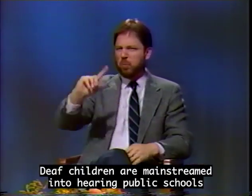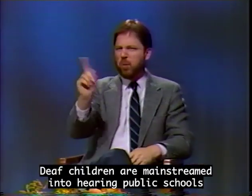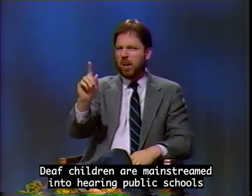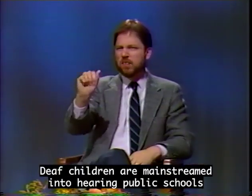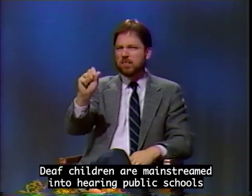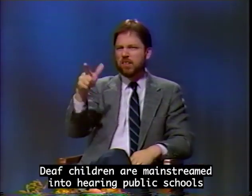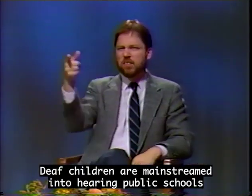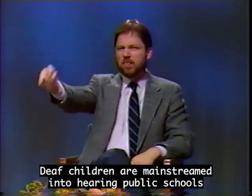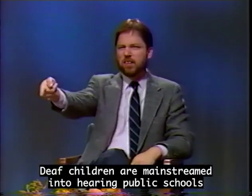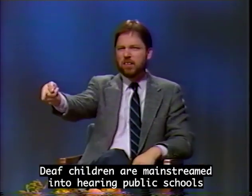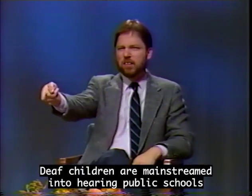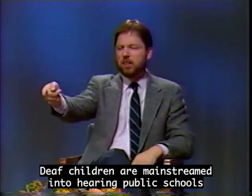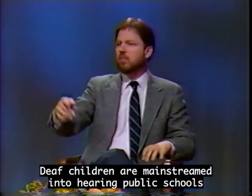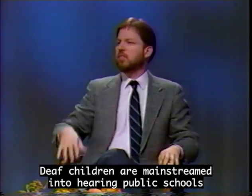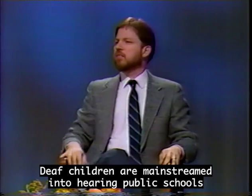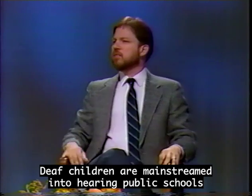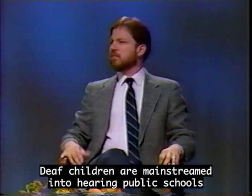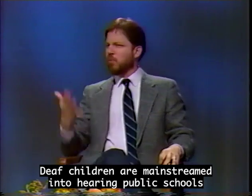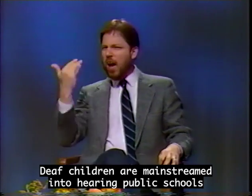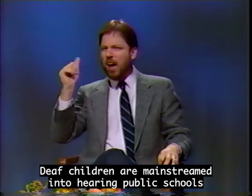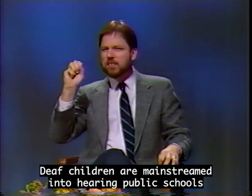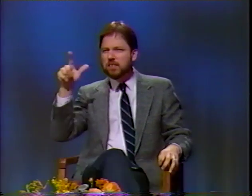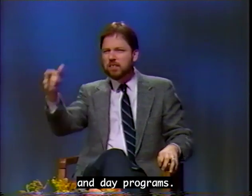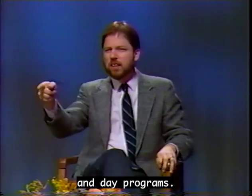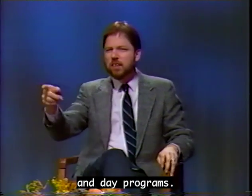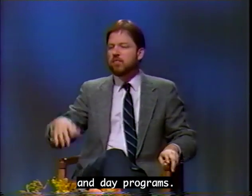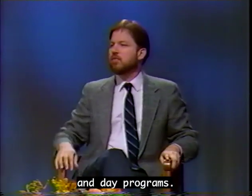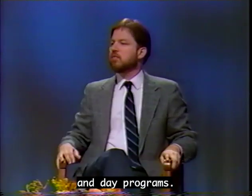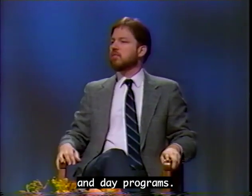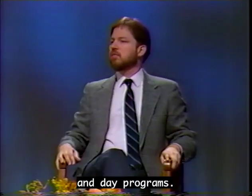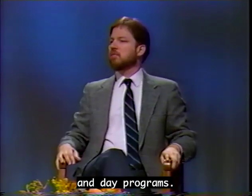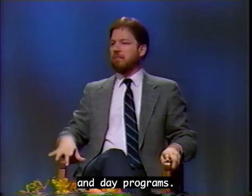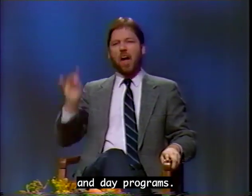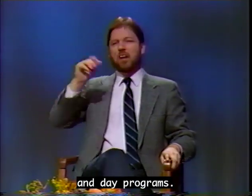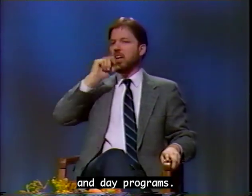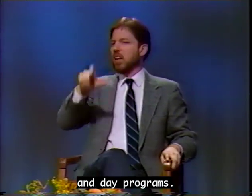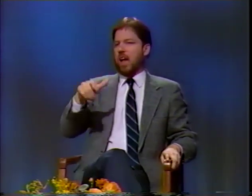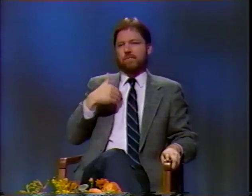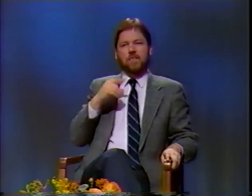deaf children are mainstreamed into hearing public schools and day programs.